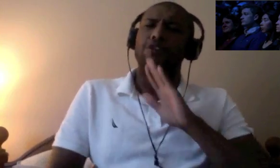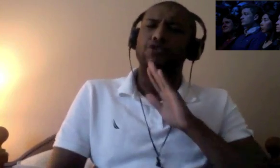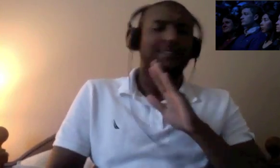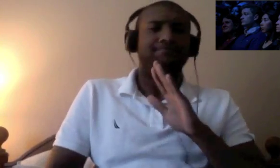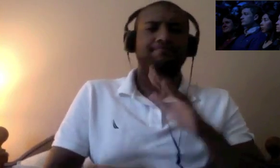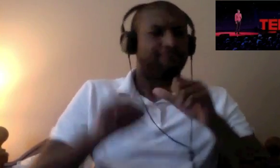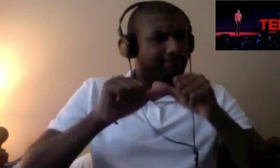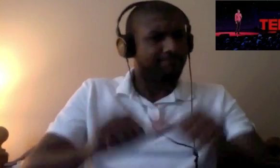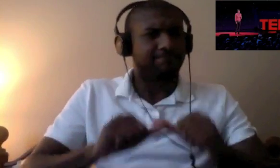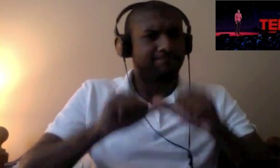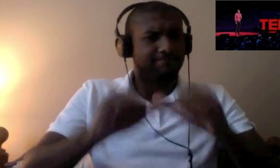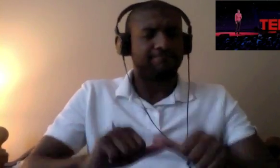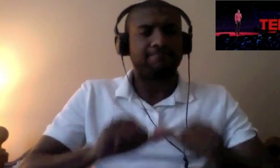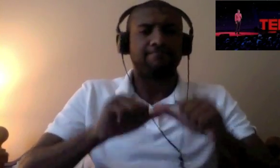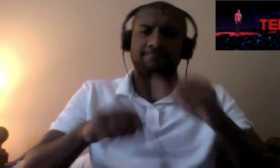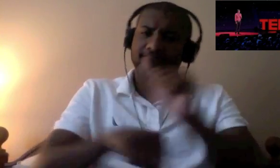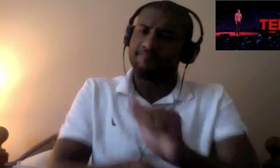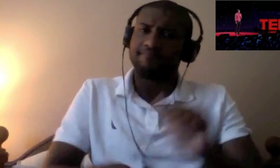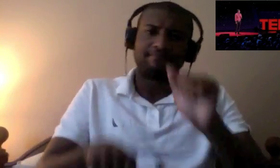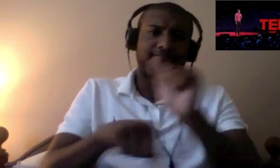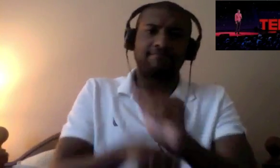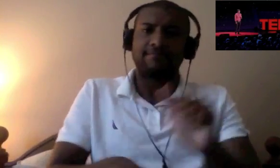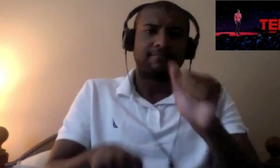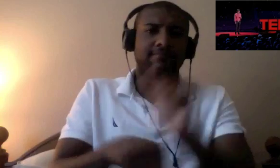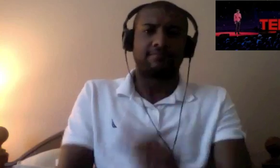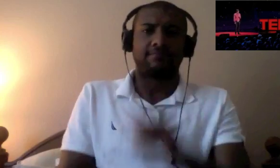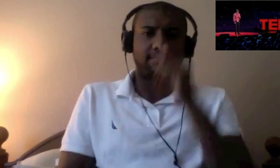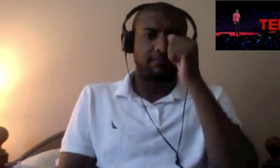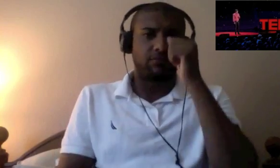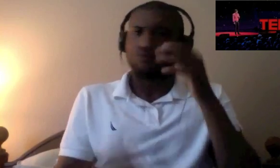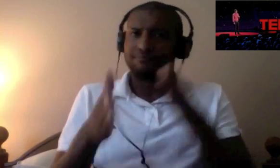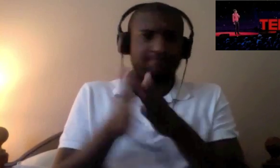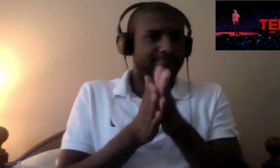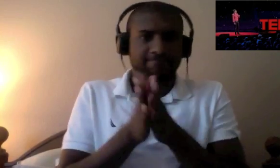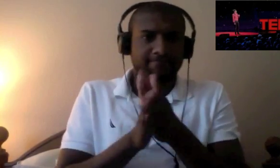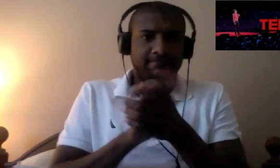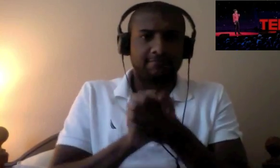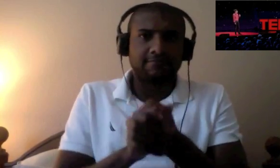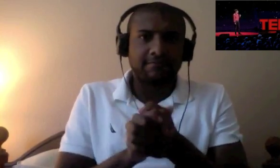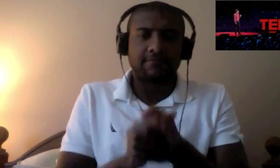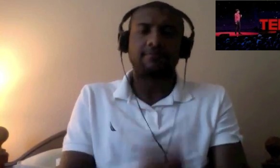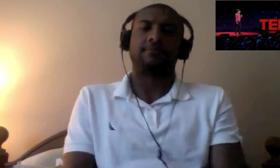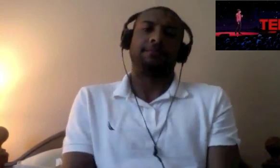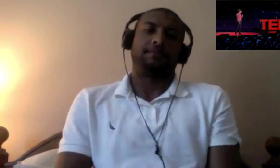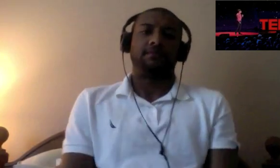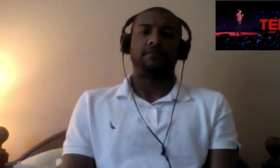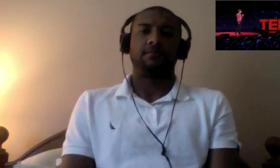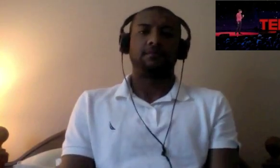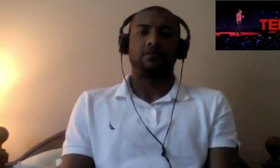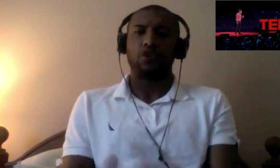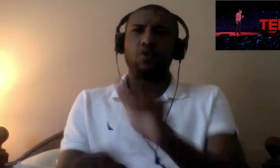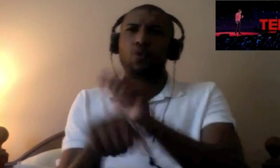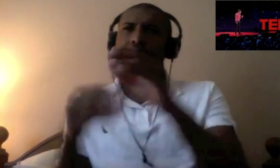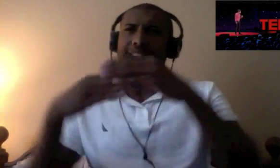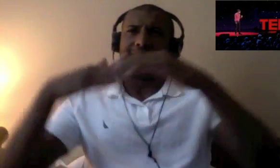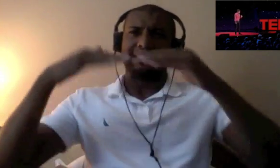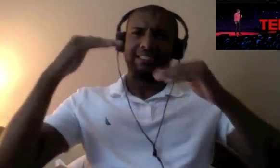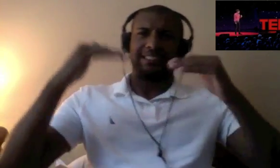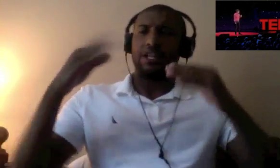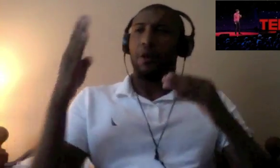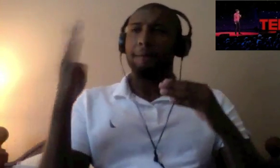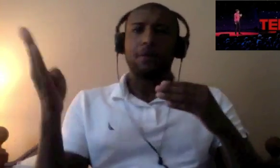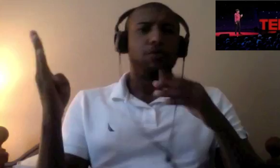it could be beautiful. So when it came into lighting, I dug in. as I worked to balance the blues and the